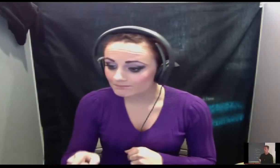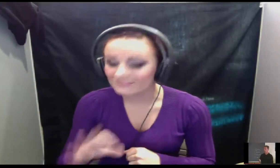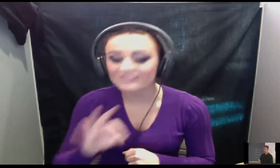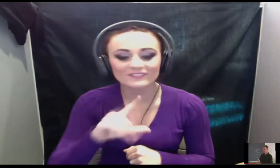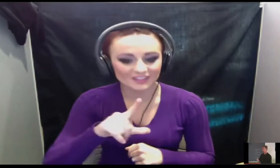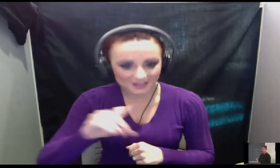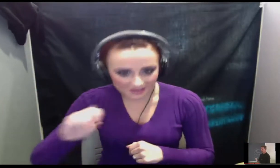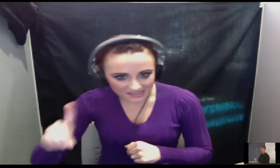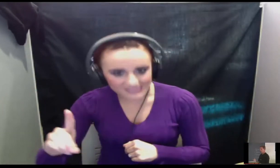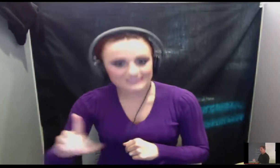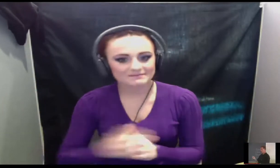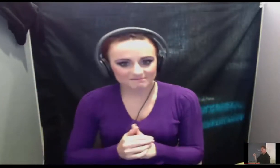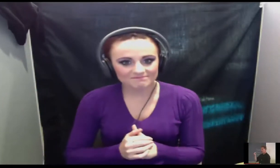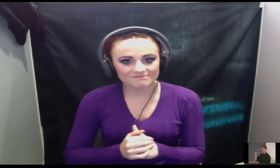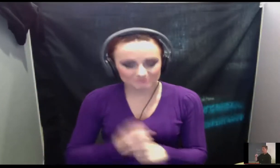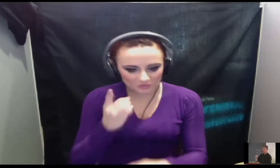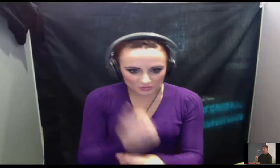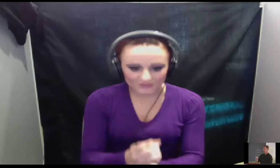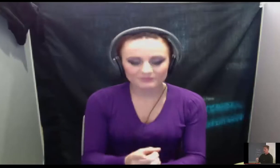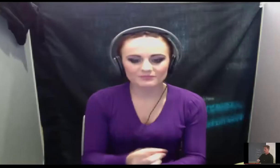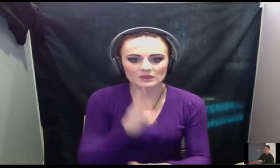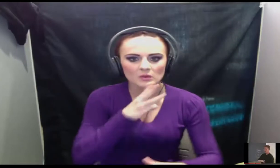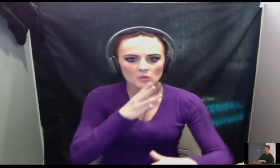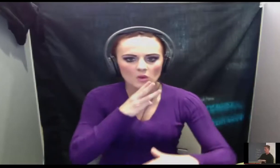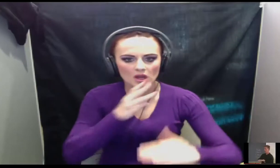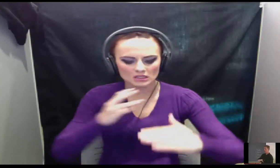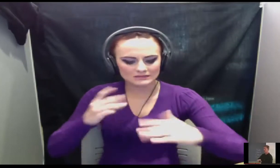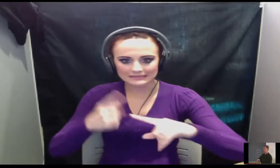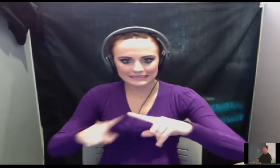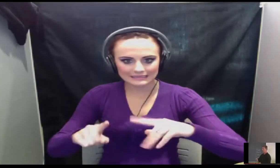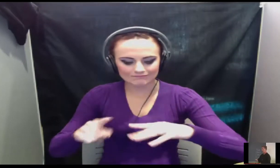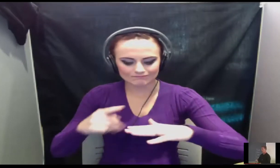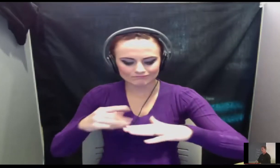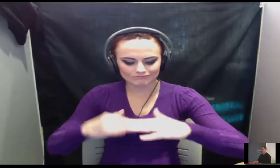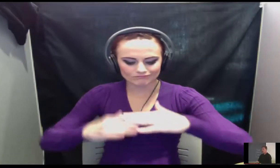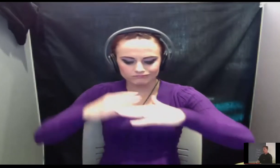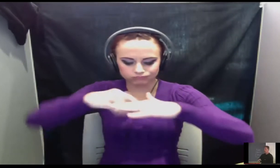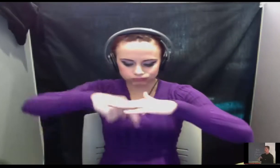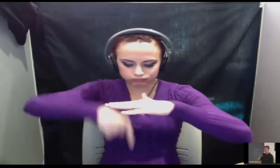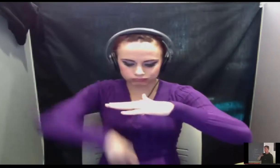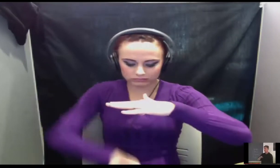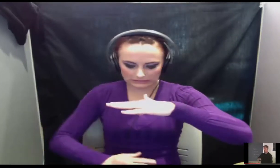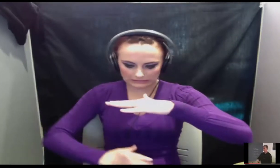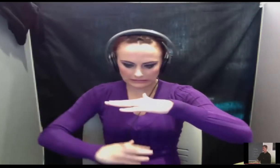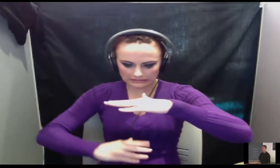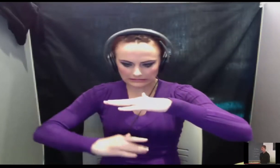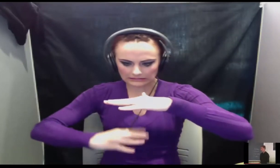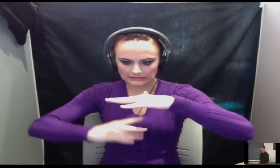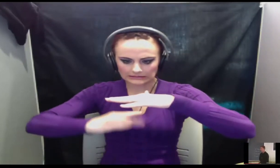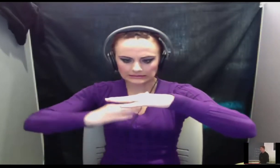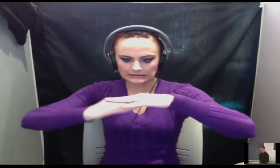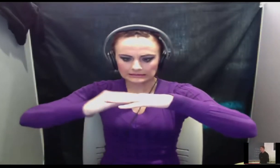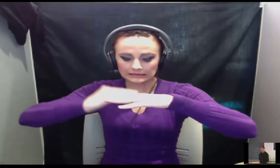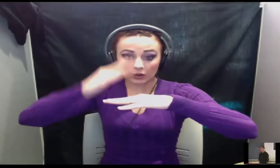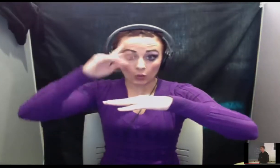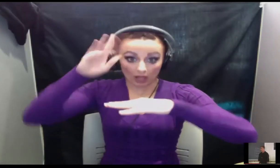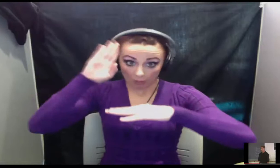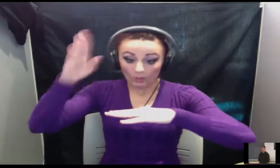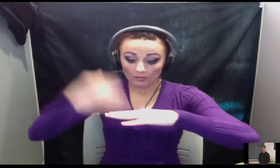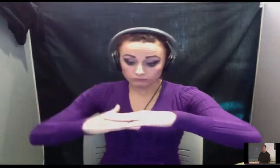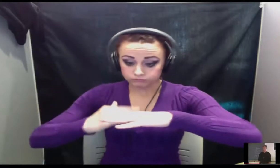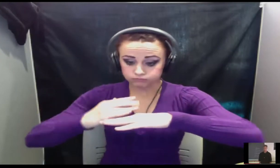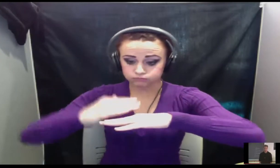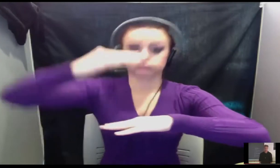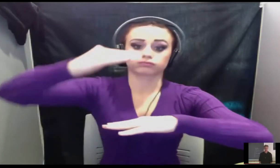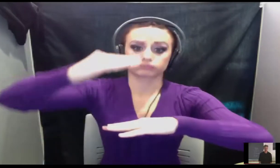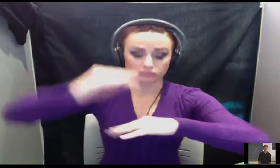Floods. The water can't go in the ground. It's got to run up on top and usually run downhill. It's like the video we watched